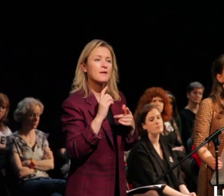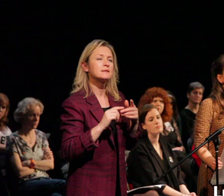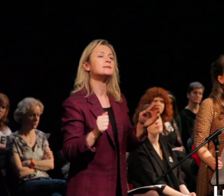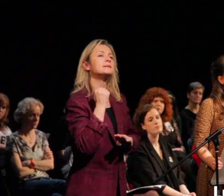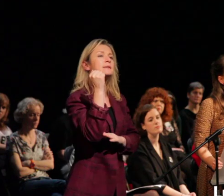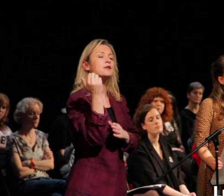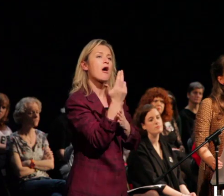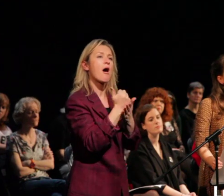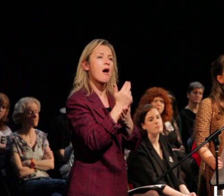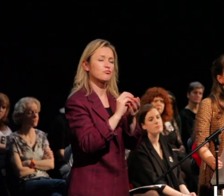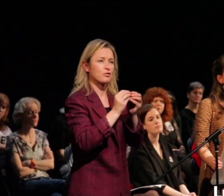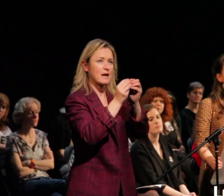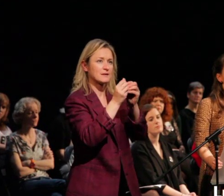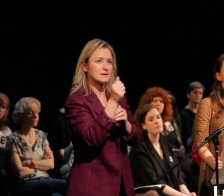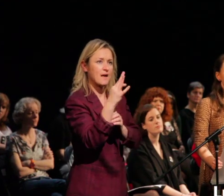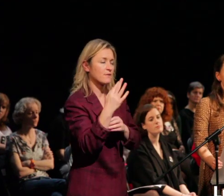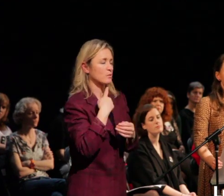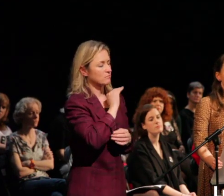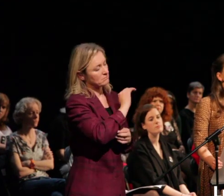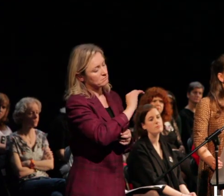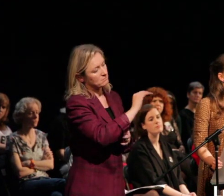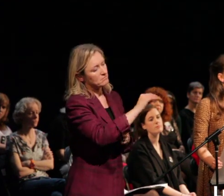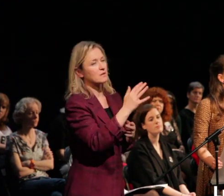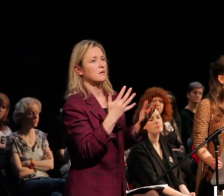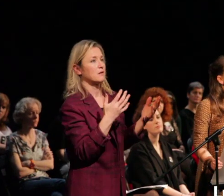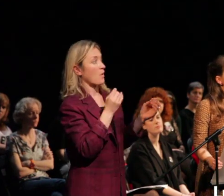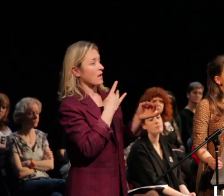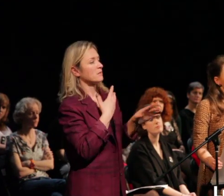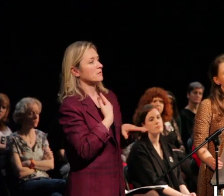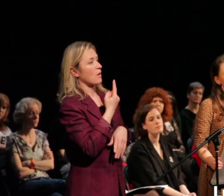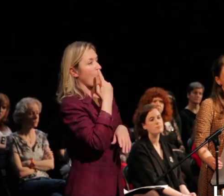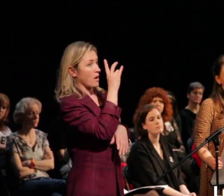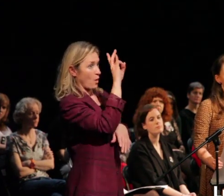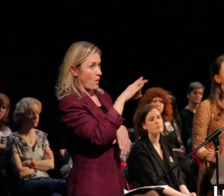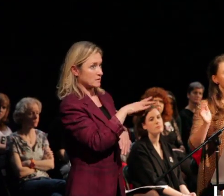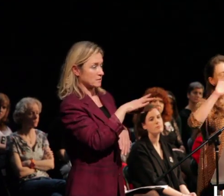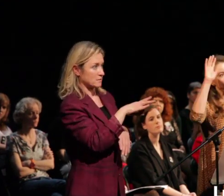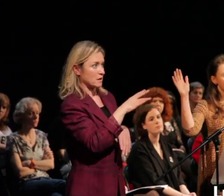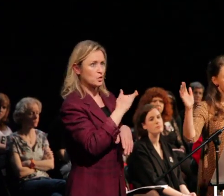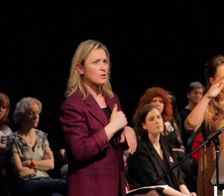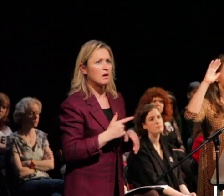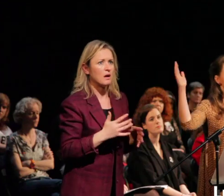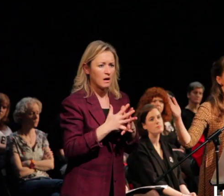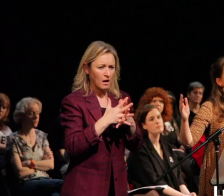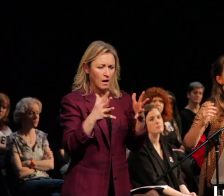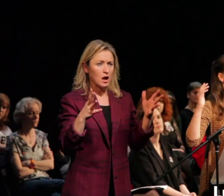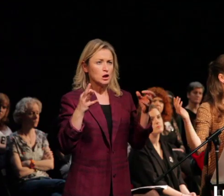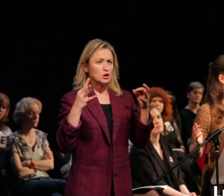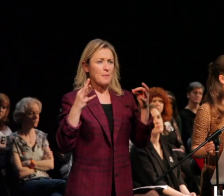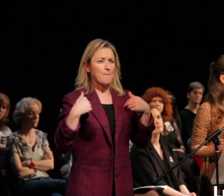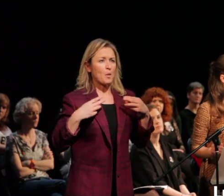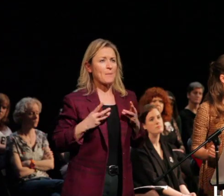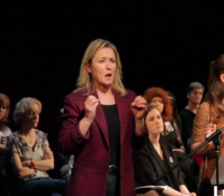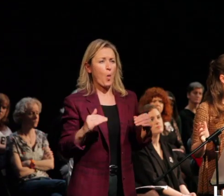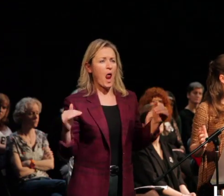staff, and we said to them, okay, Just choose one question that you want to answer. Don't try and deal with gender equality in